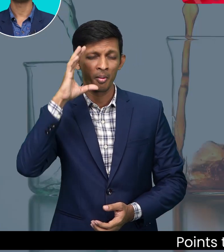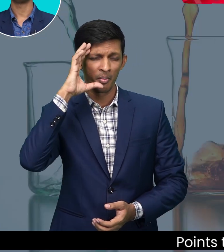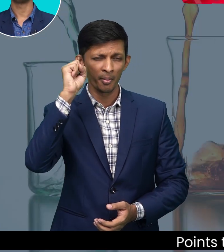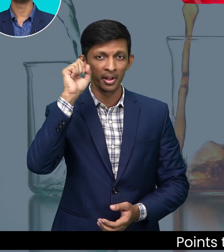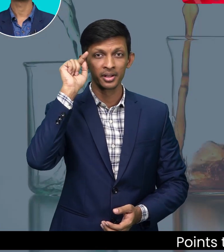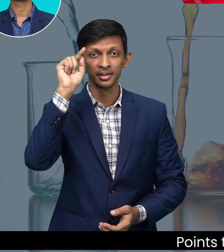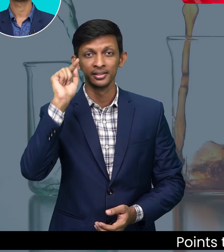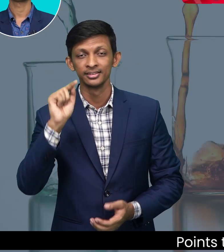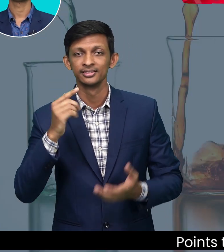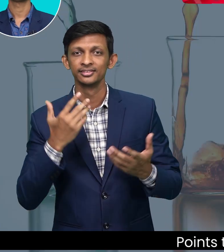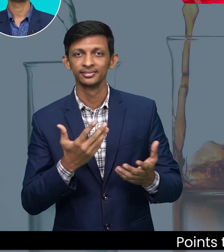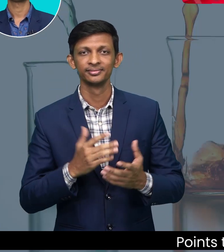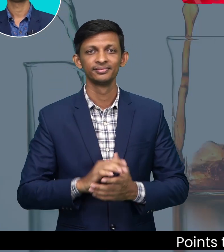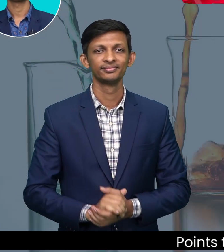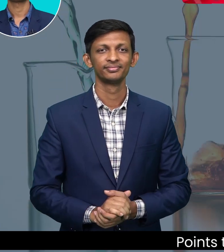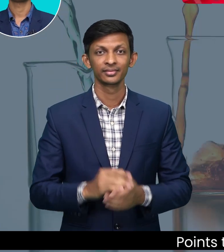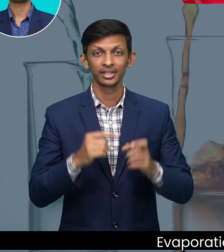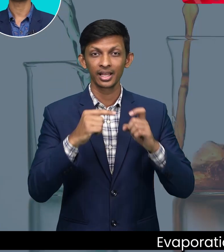Points to remember.